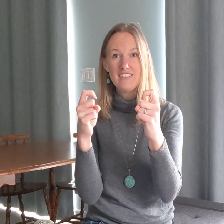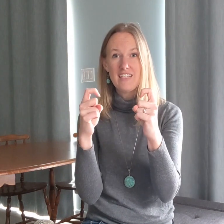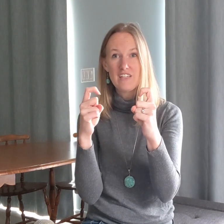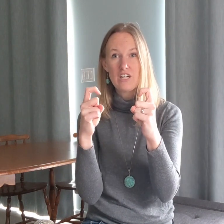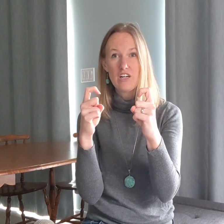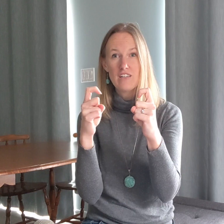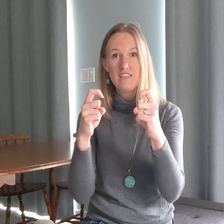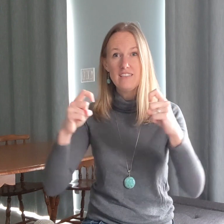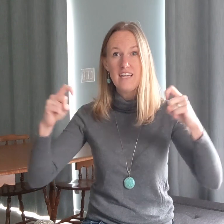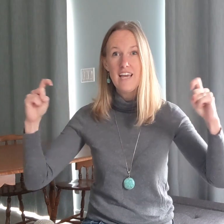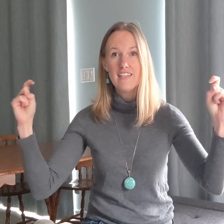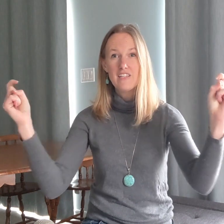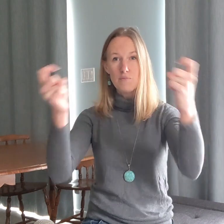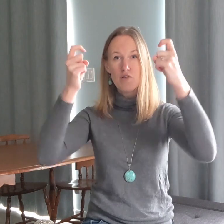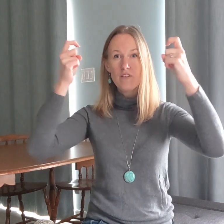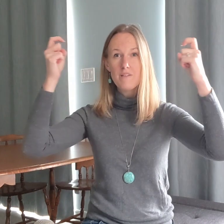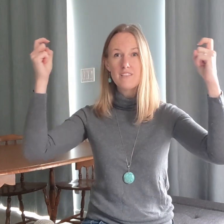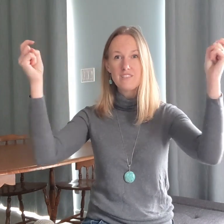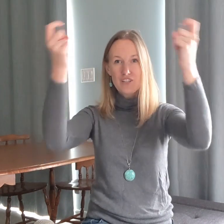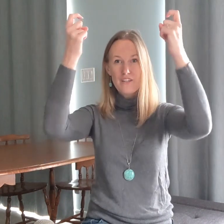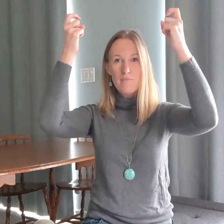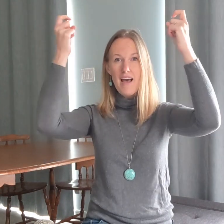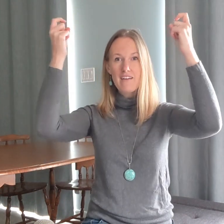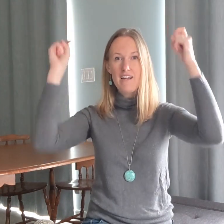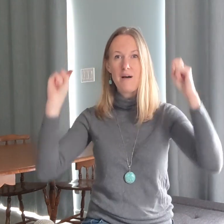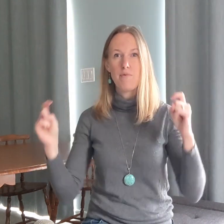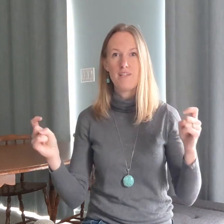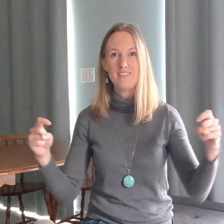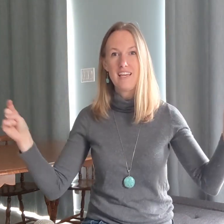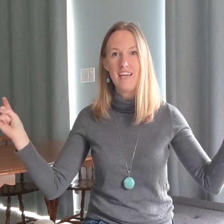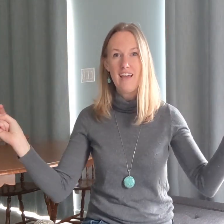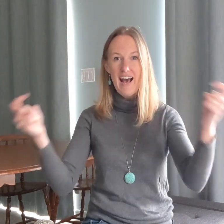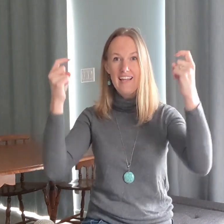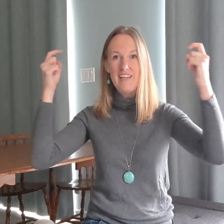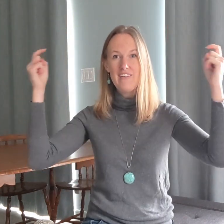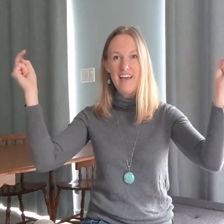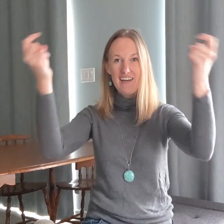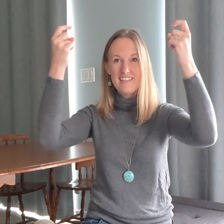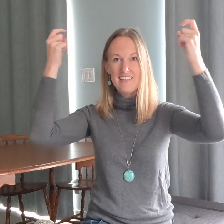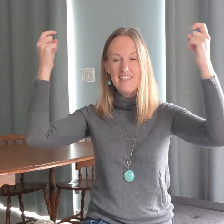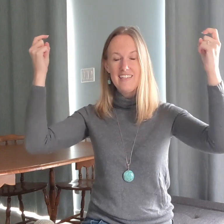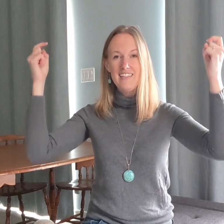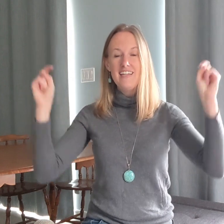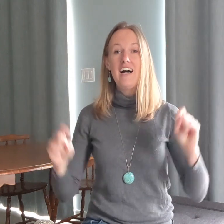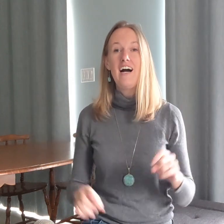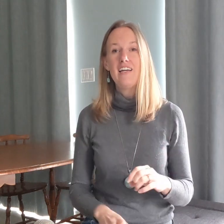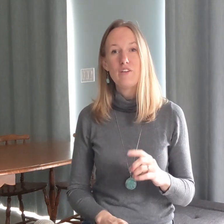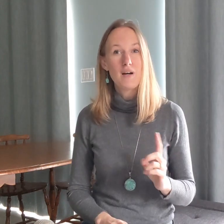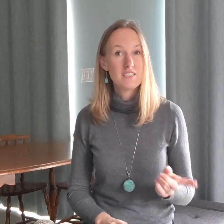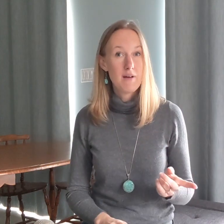and they're curled and then you move them in a circular pattern upwards. Okay hallelujah. If you watch some